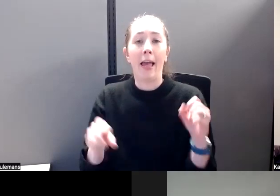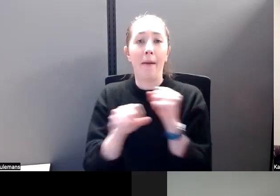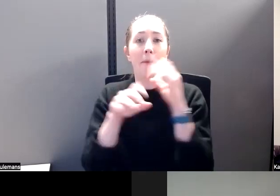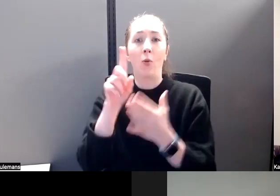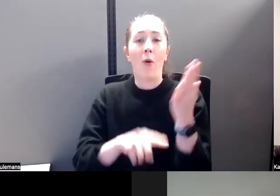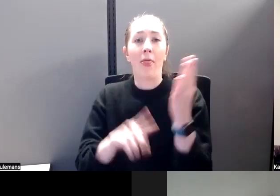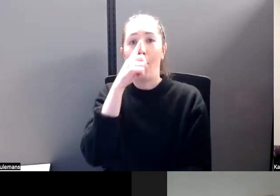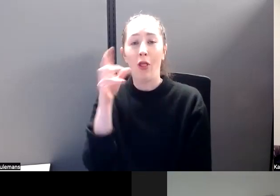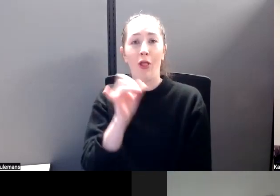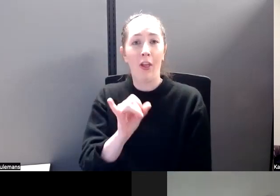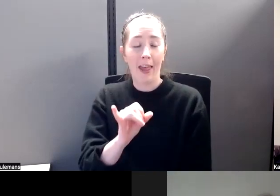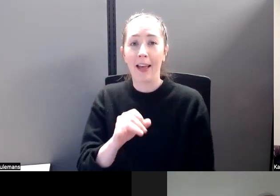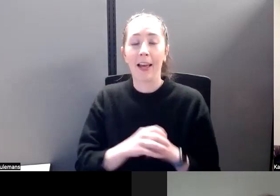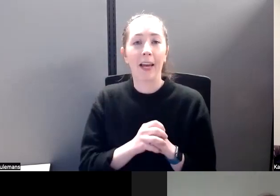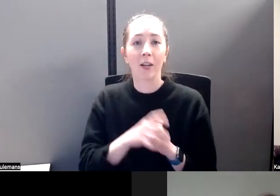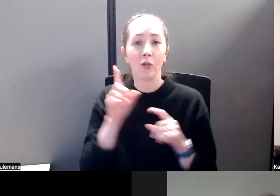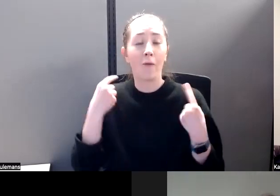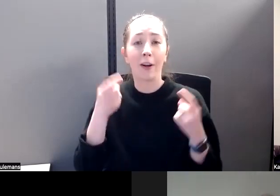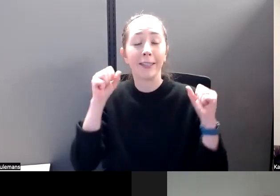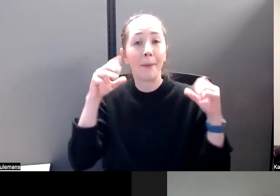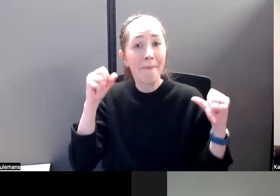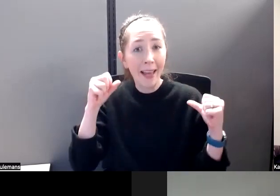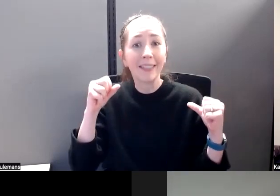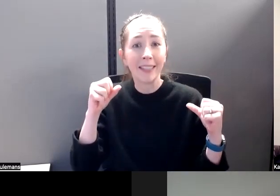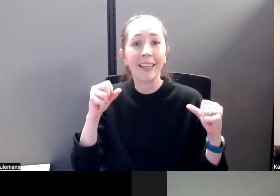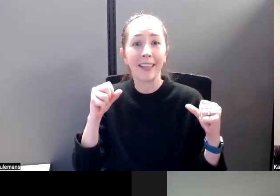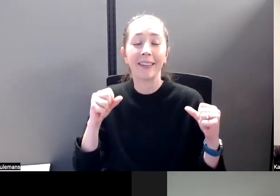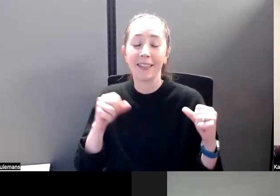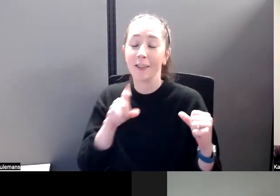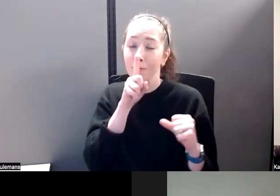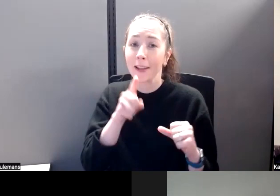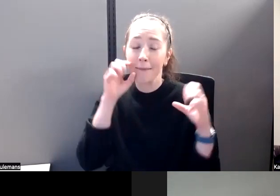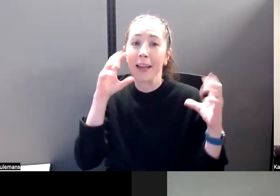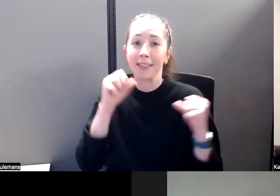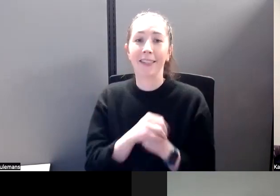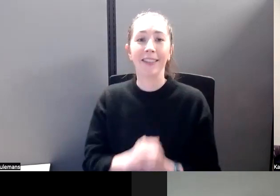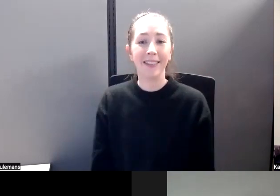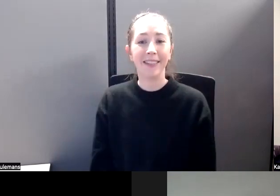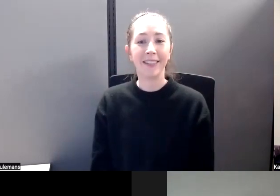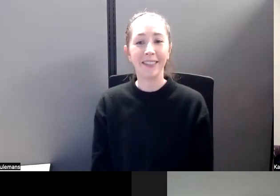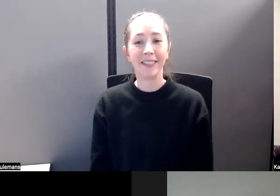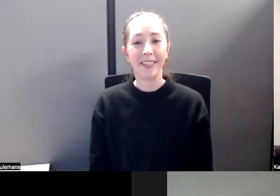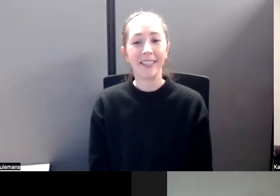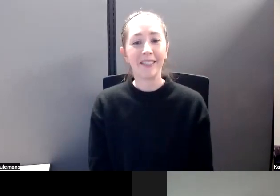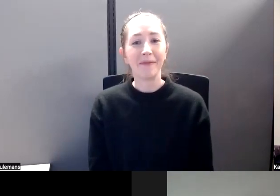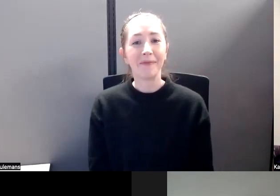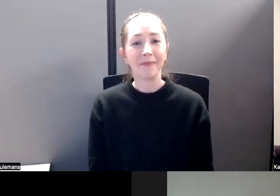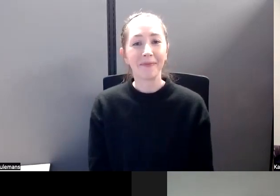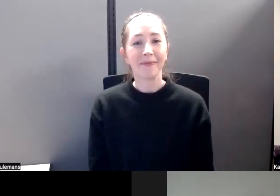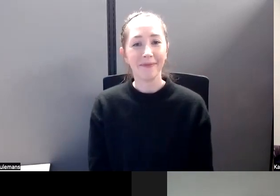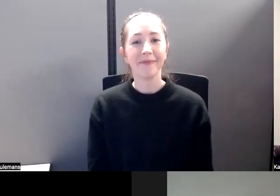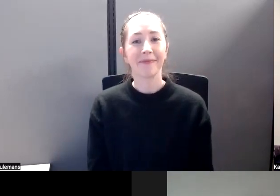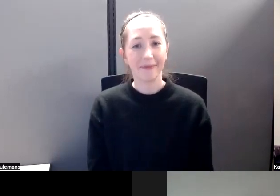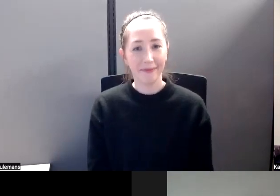what that was gonna be. And it's amazing. Like, it's amazing. Yeah. Definitely, because I was just talking to Krista